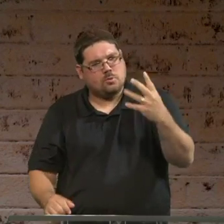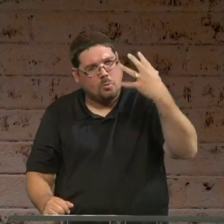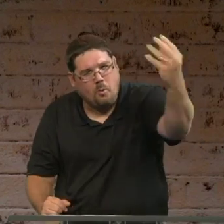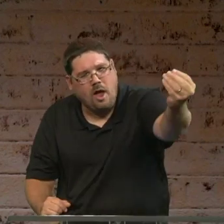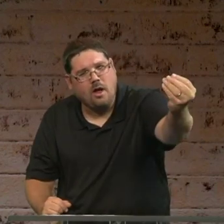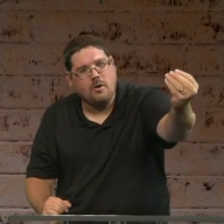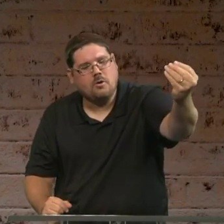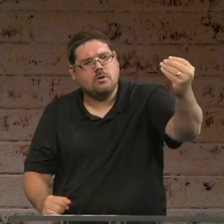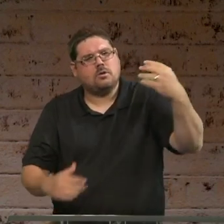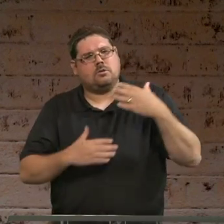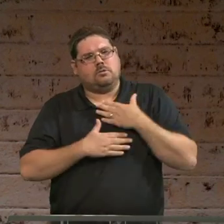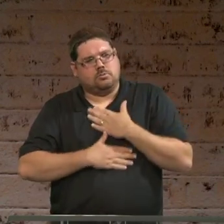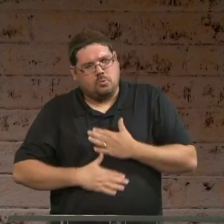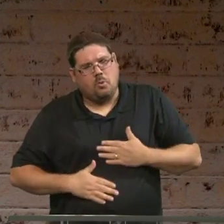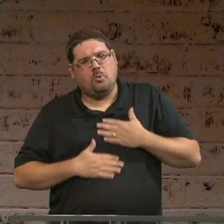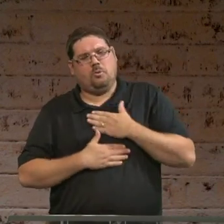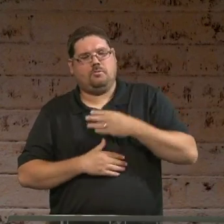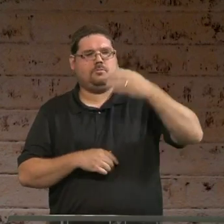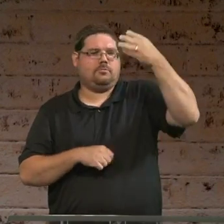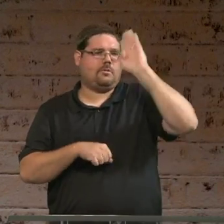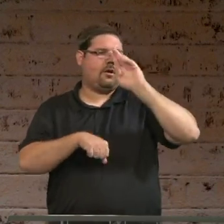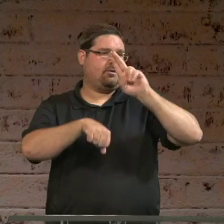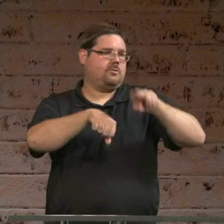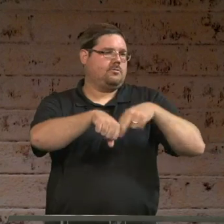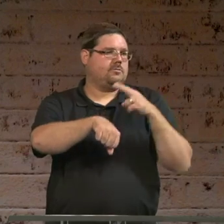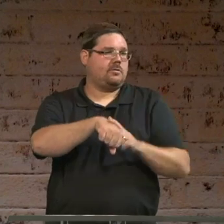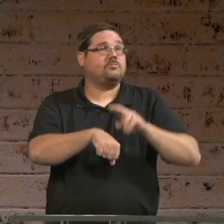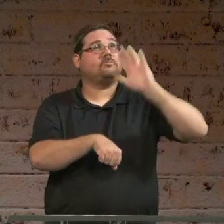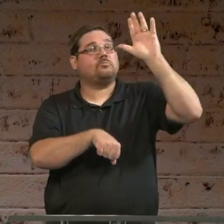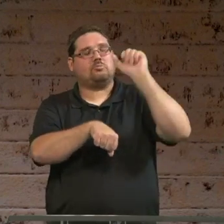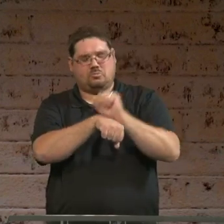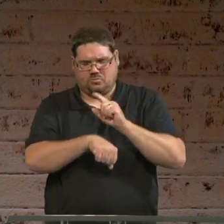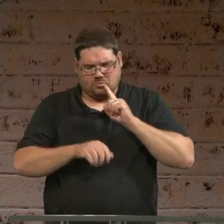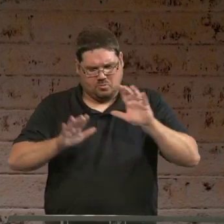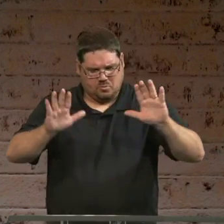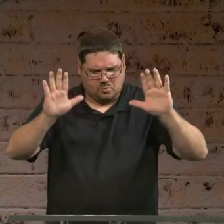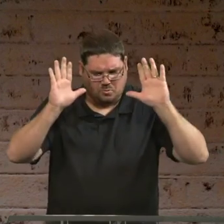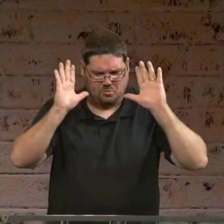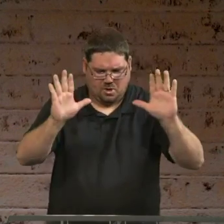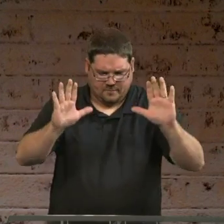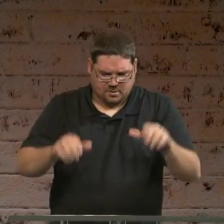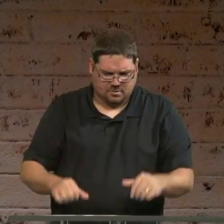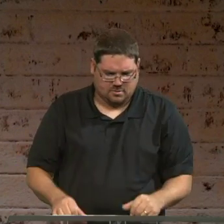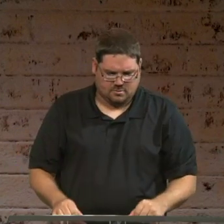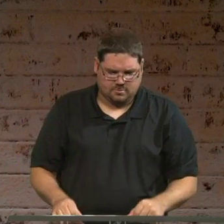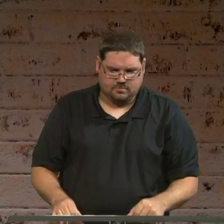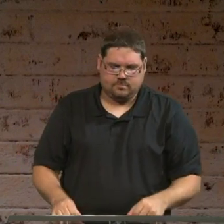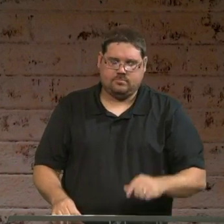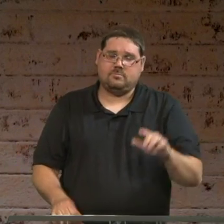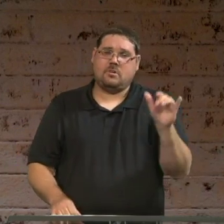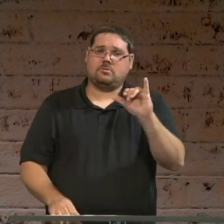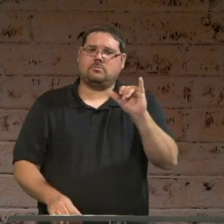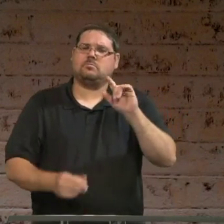computer, but get out there and see all the things God has made for us in nature. His works are